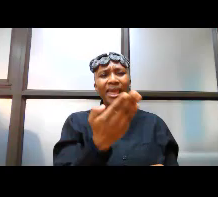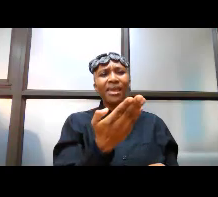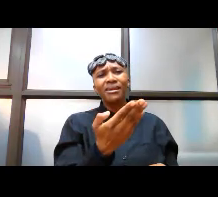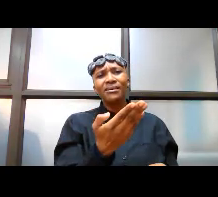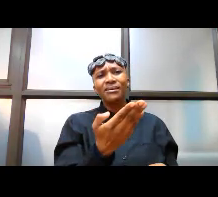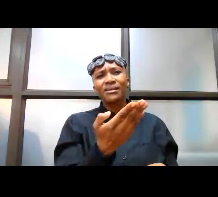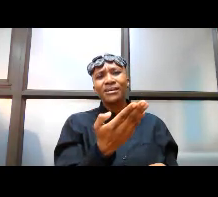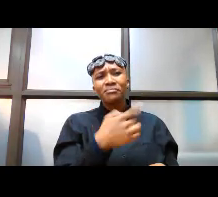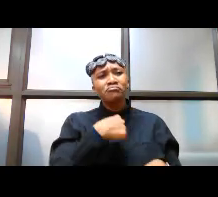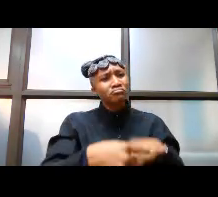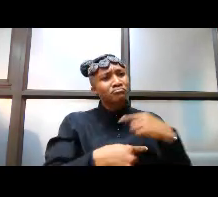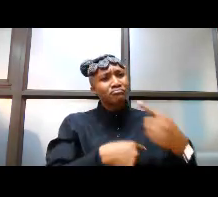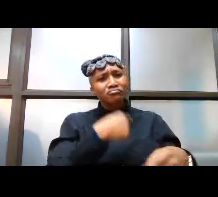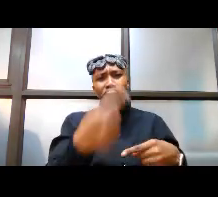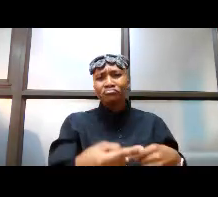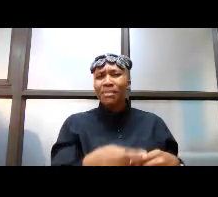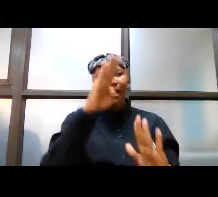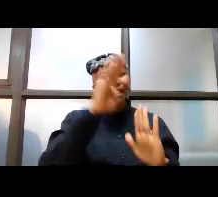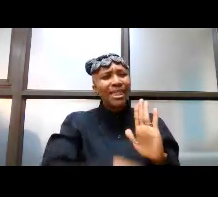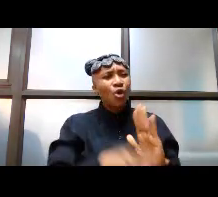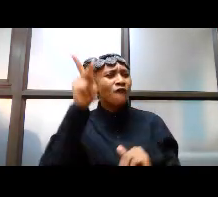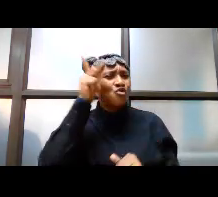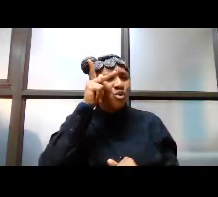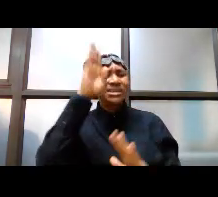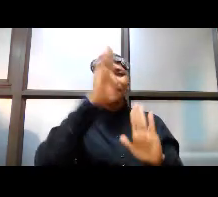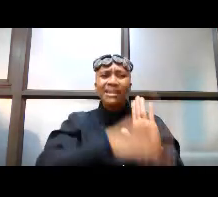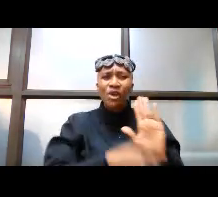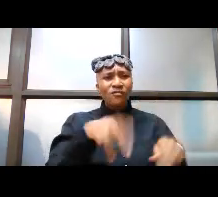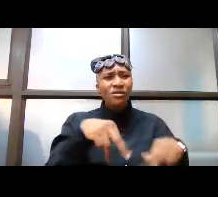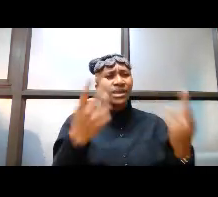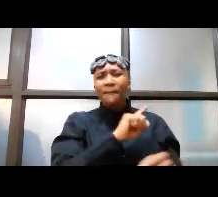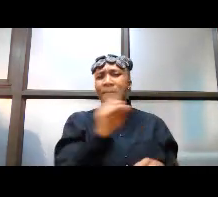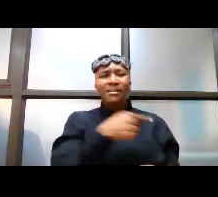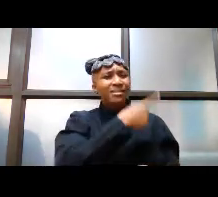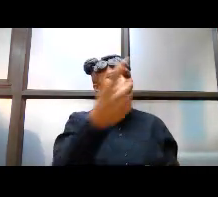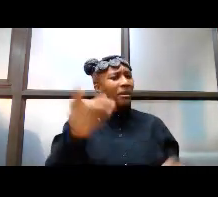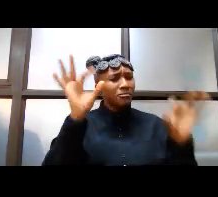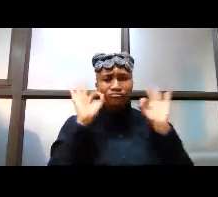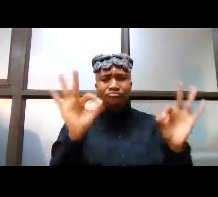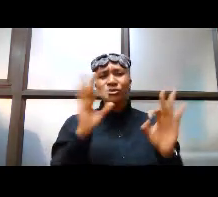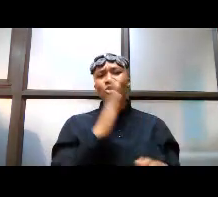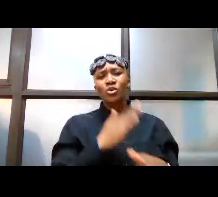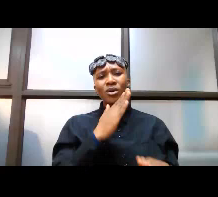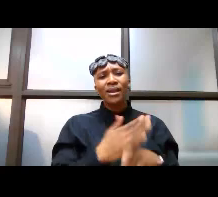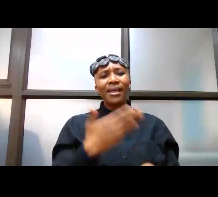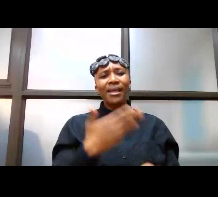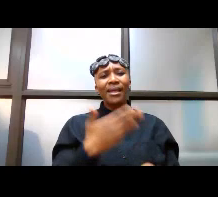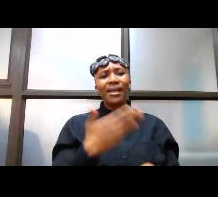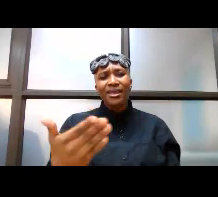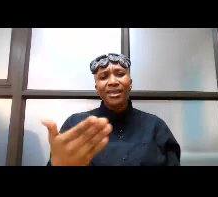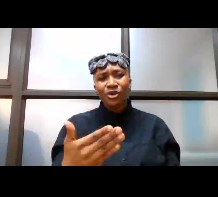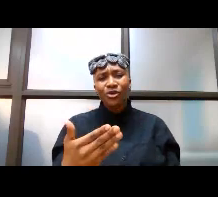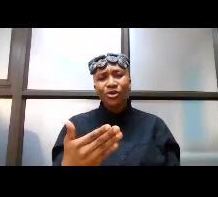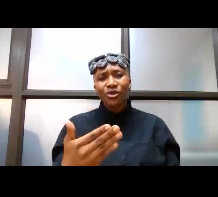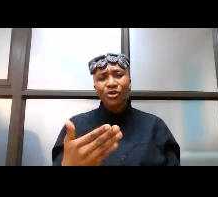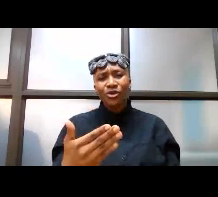knowledge and lack of resources, but they're doing such a phenomenal work. So yeah, thank you, Chantal, and thanks for the